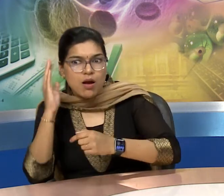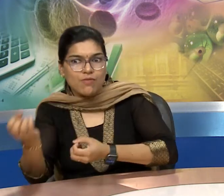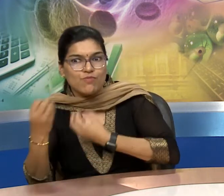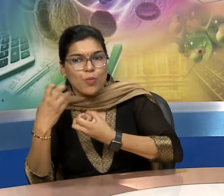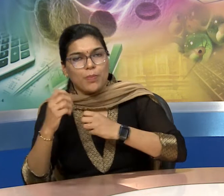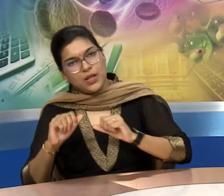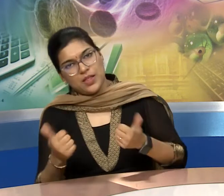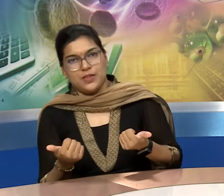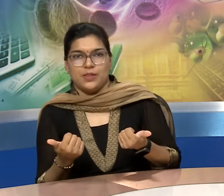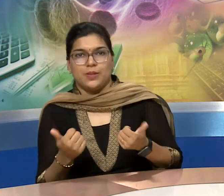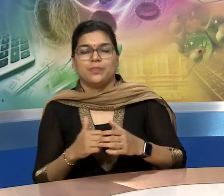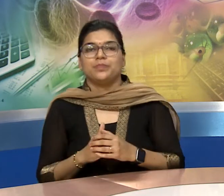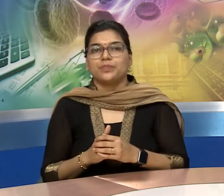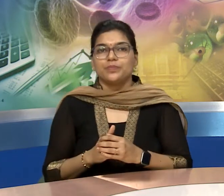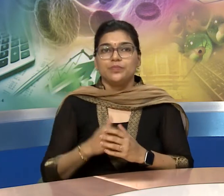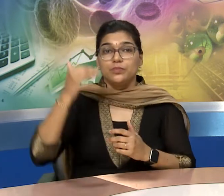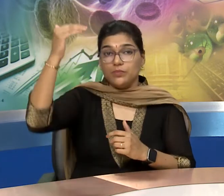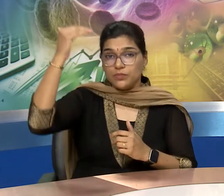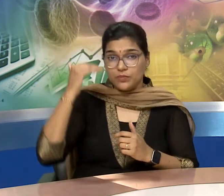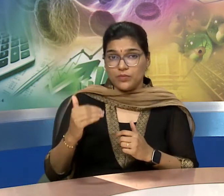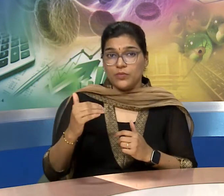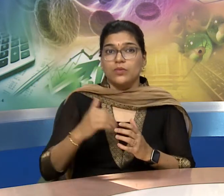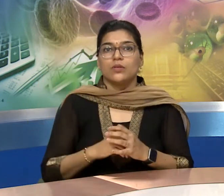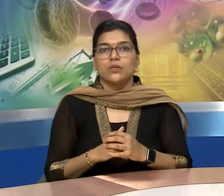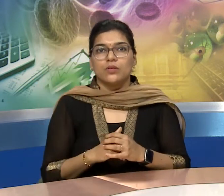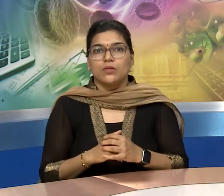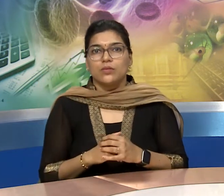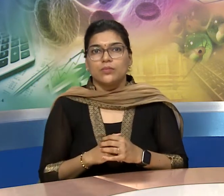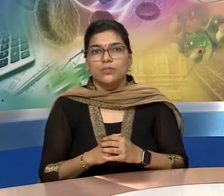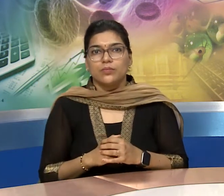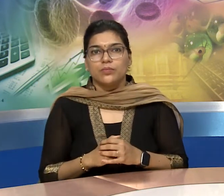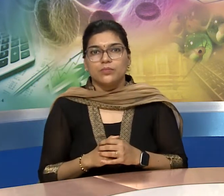comes under the functional library category.